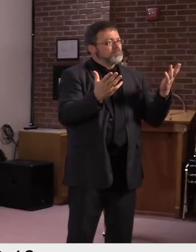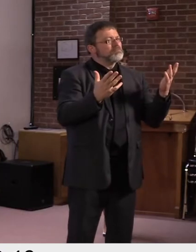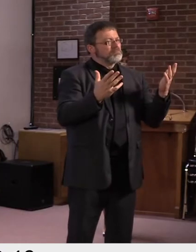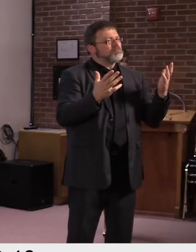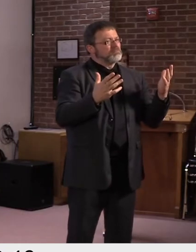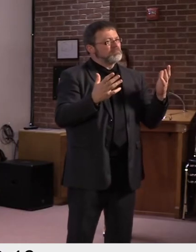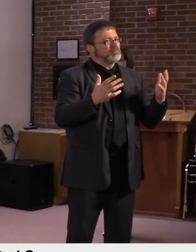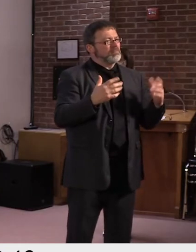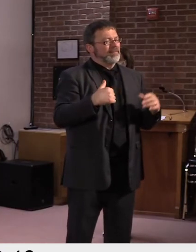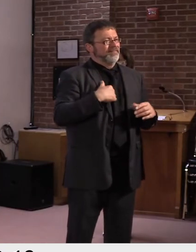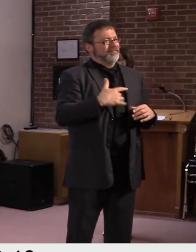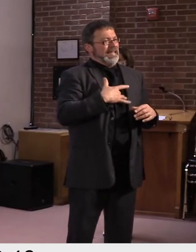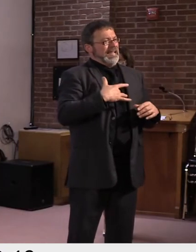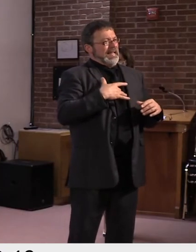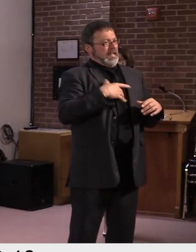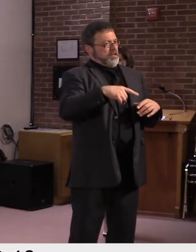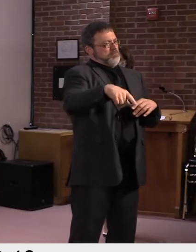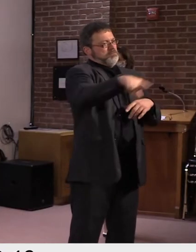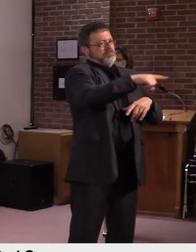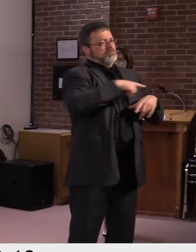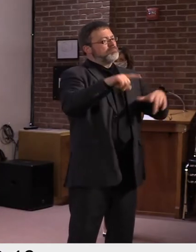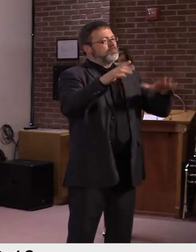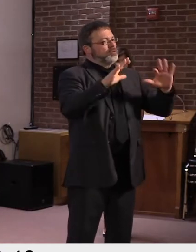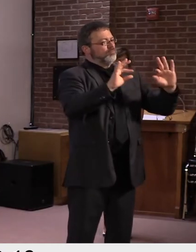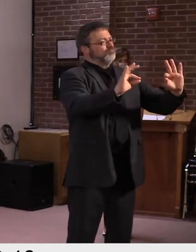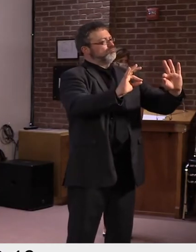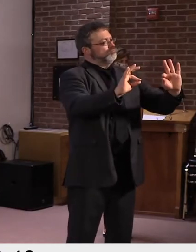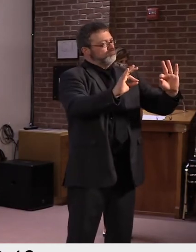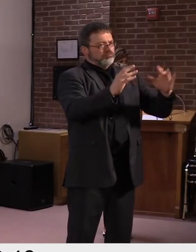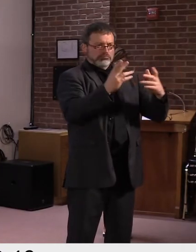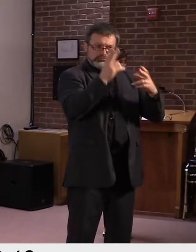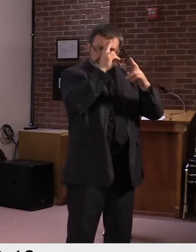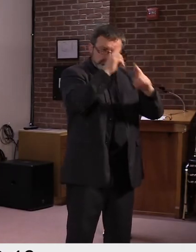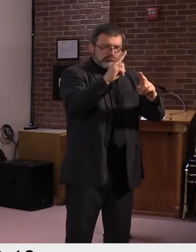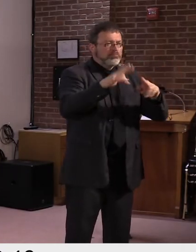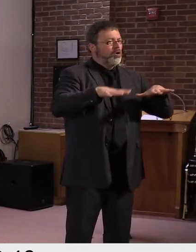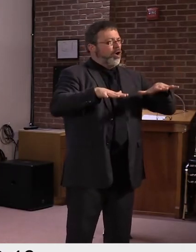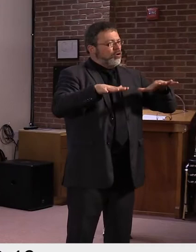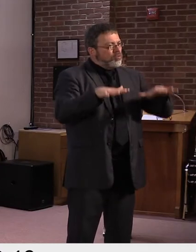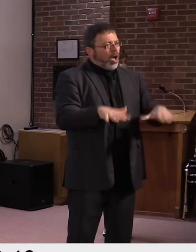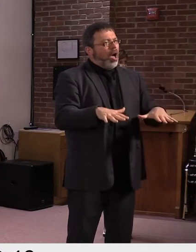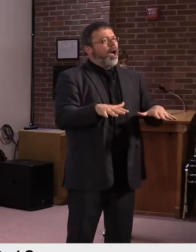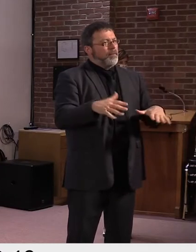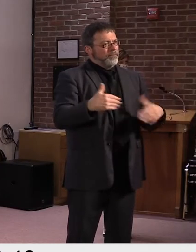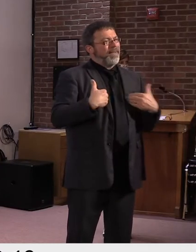temper some of the frustration and violence that we've seen in other parts of the country.